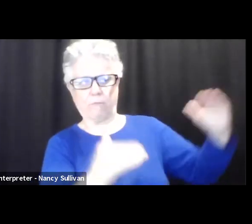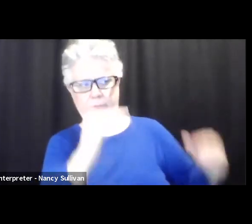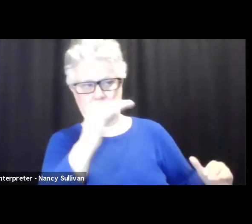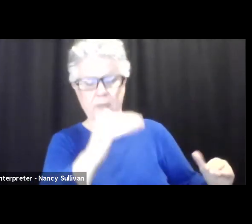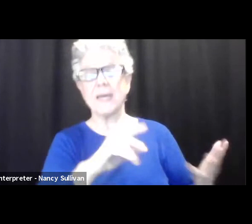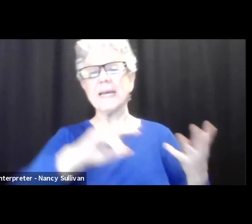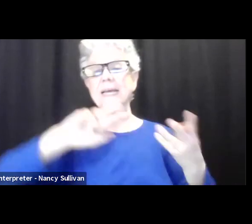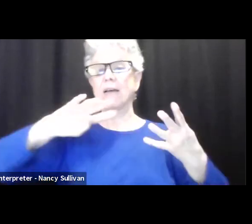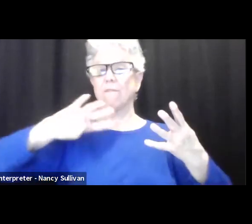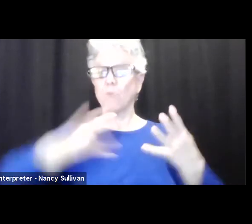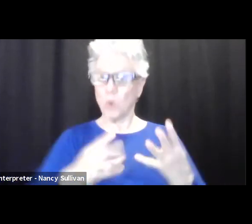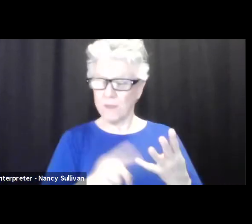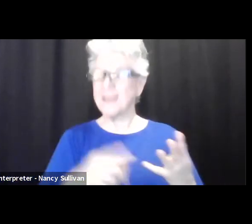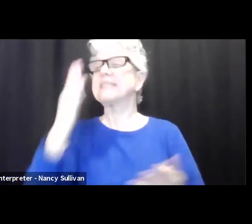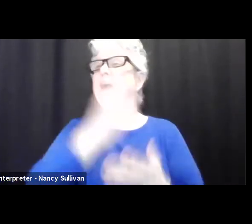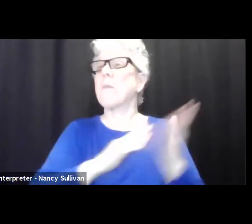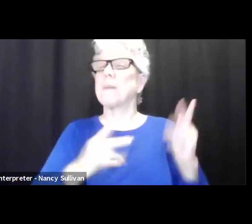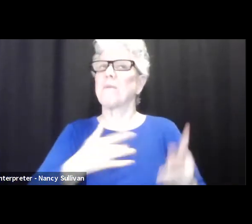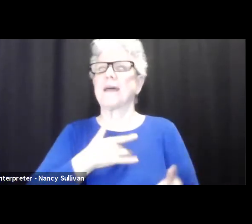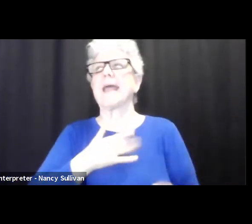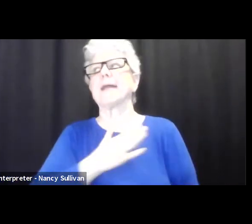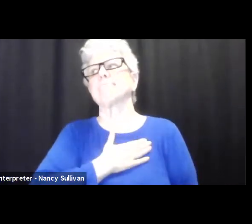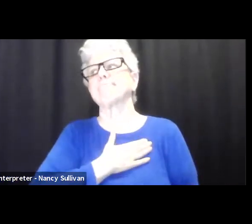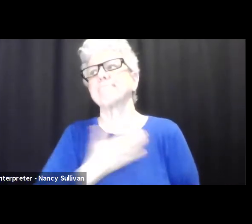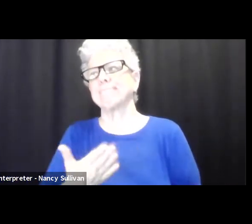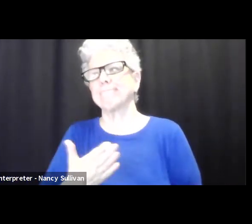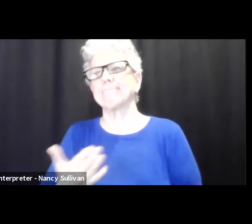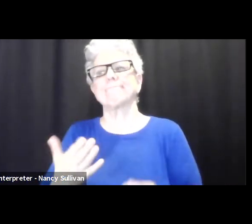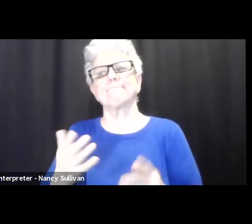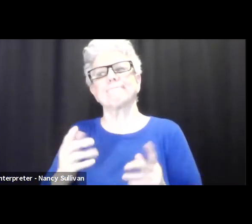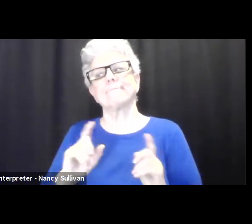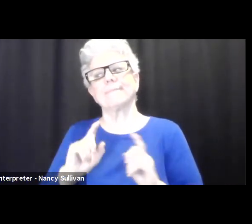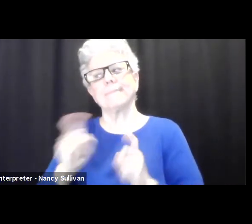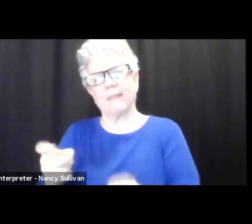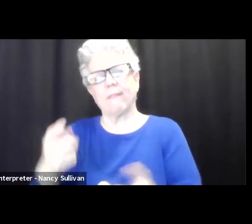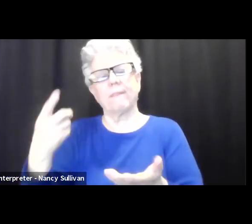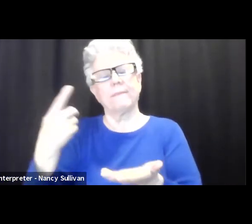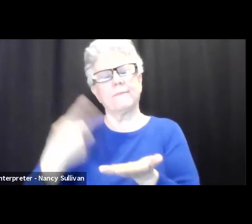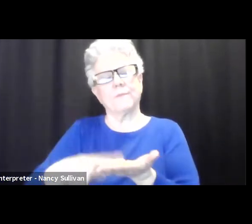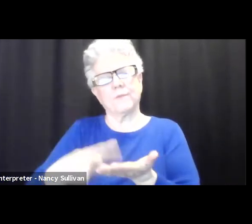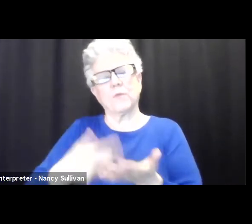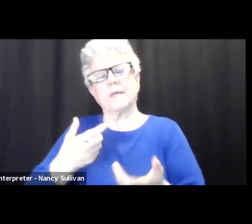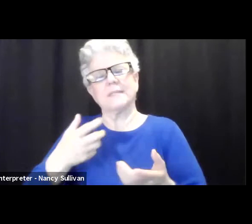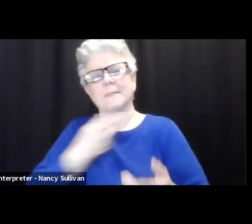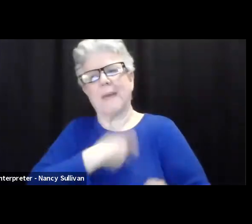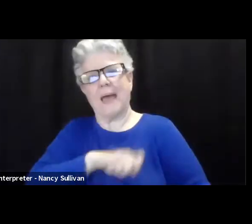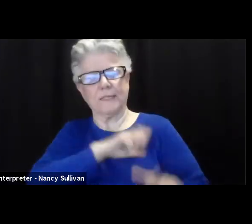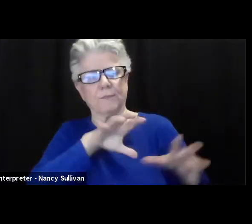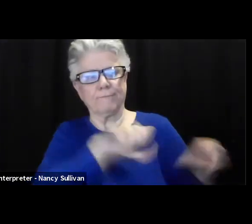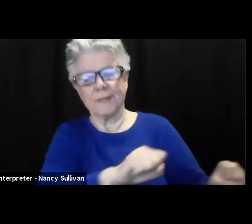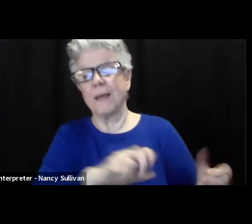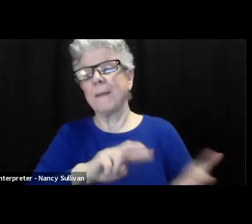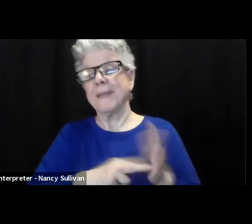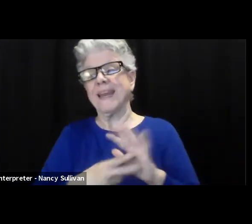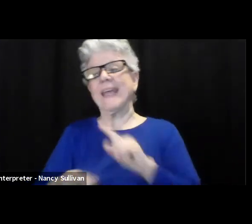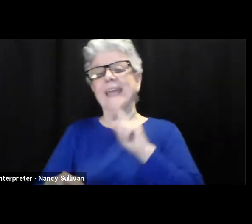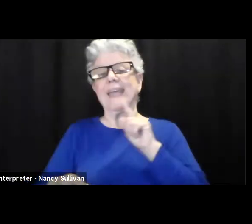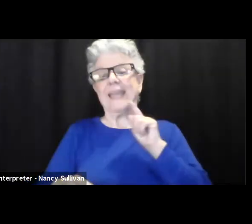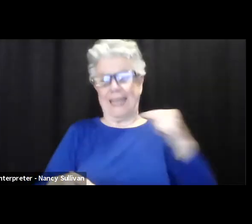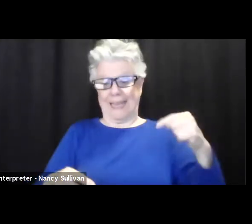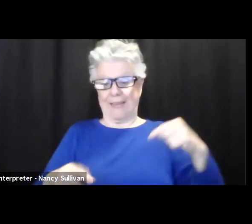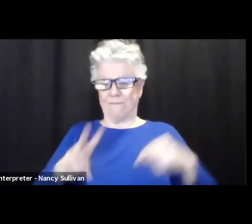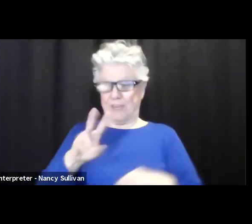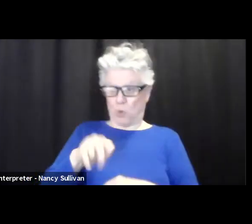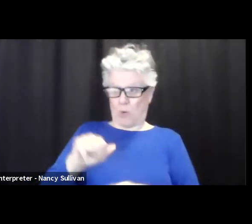forced to concede the rhetorical point to the Spanish colonialists, because Vitoria somehow, some way believed the reports about the